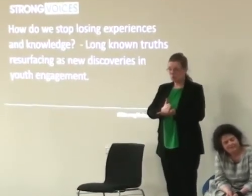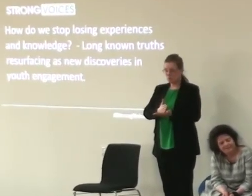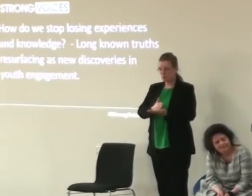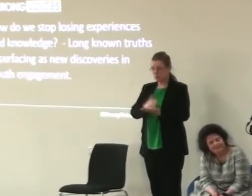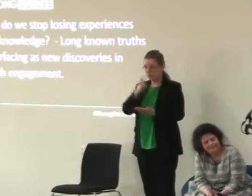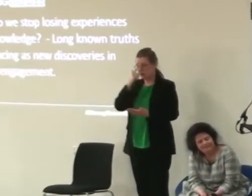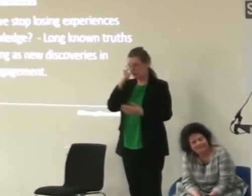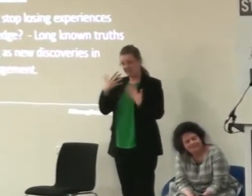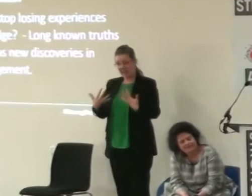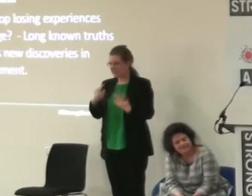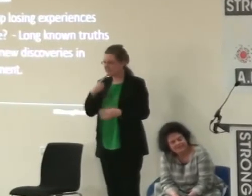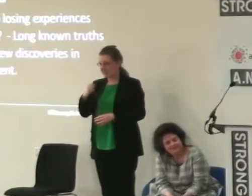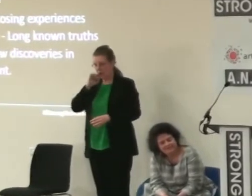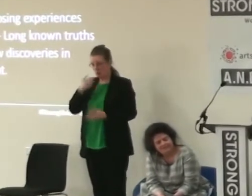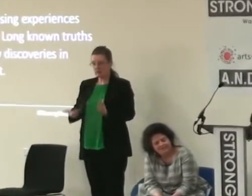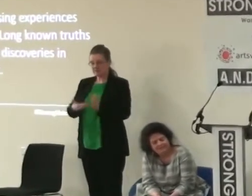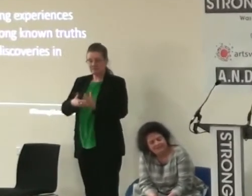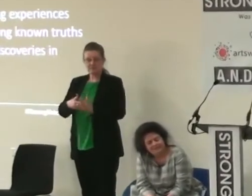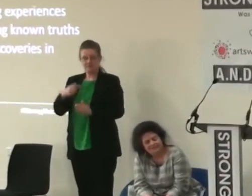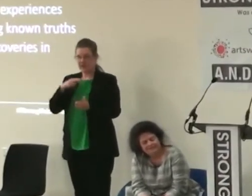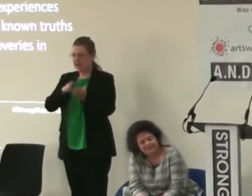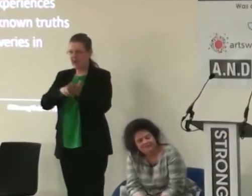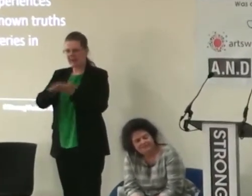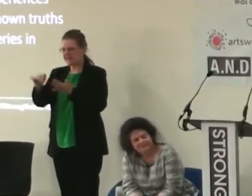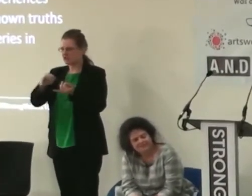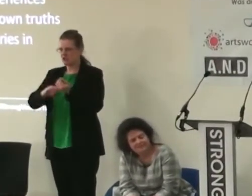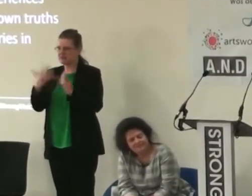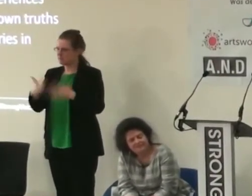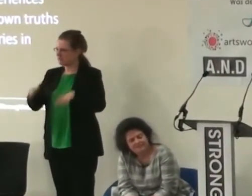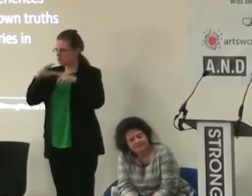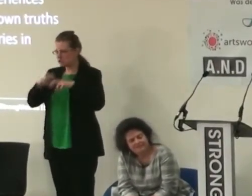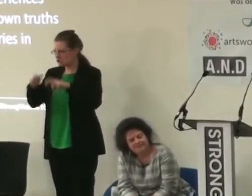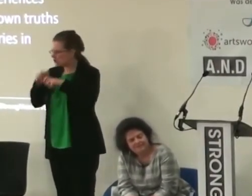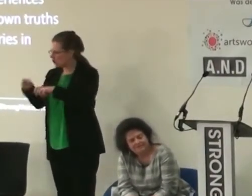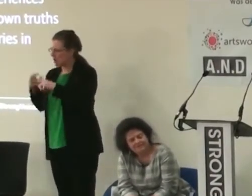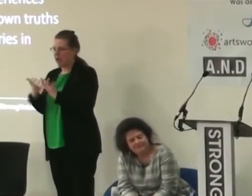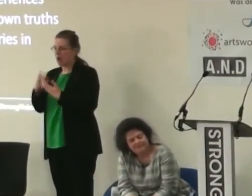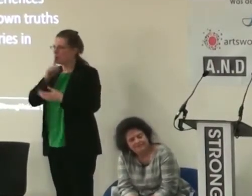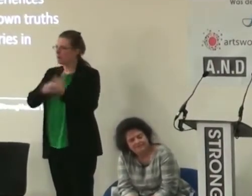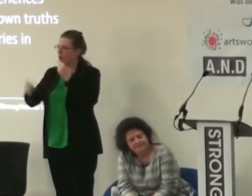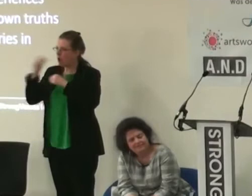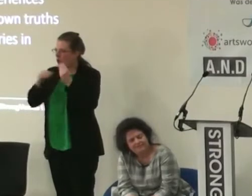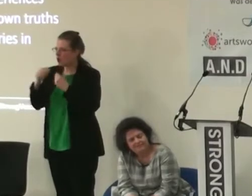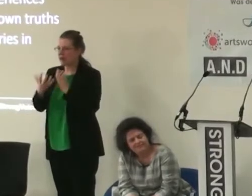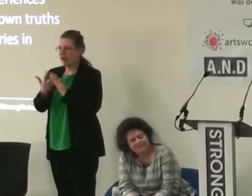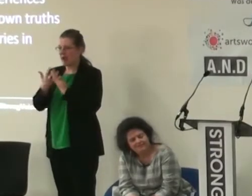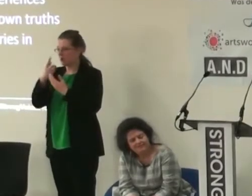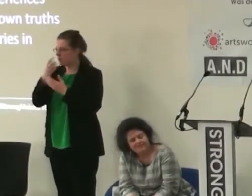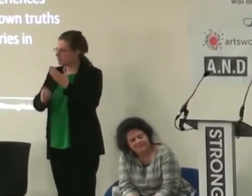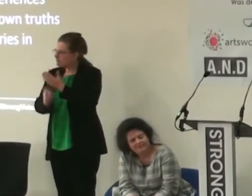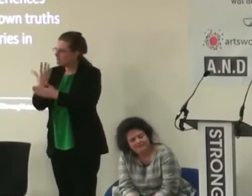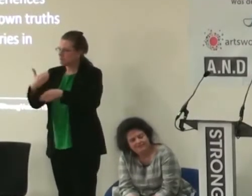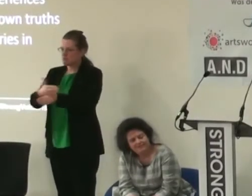if he hadn't said it I was going to. I mean the NHS has done studies on how people learn and how you can build practice